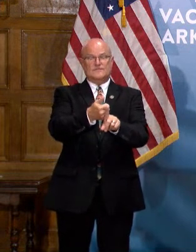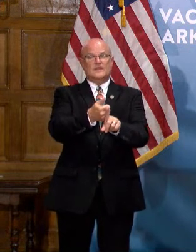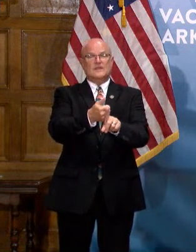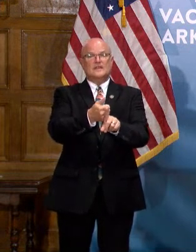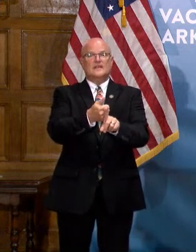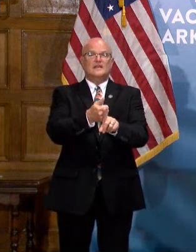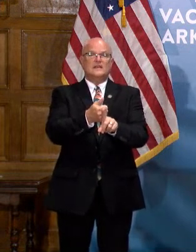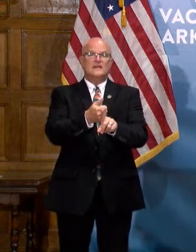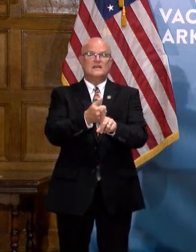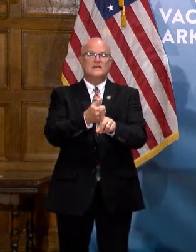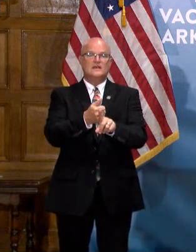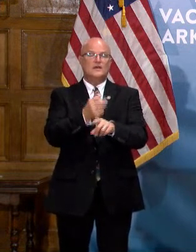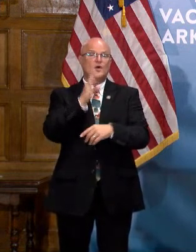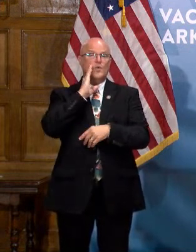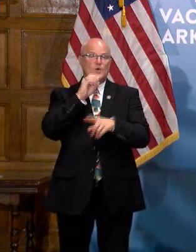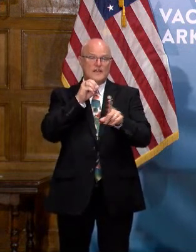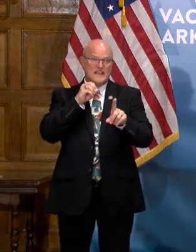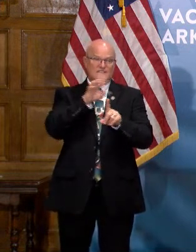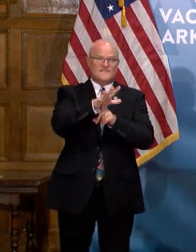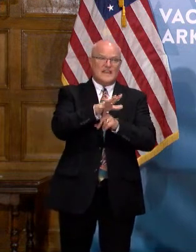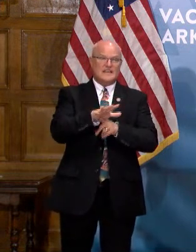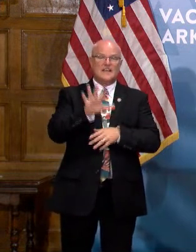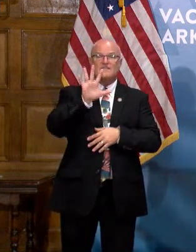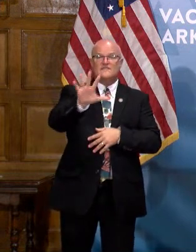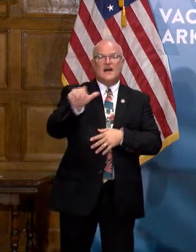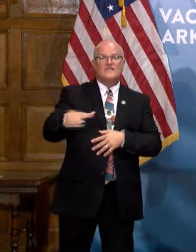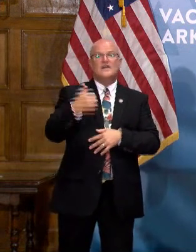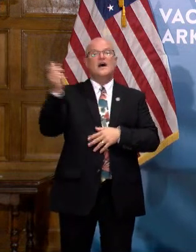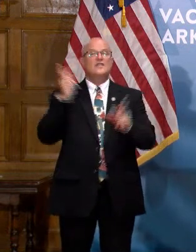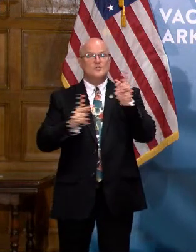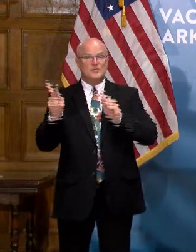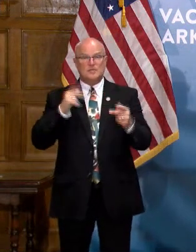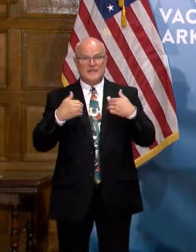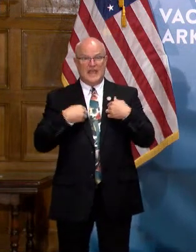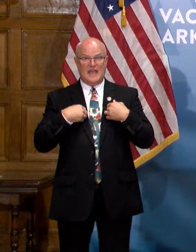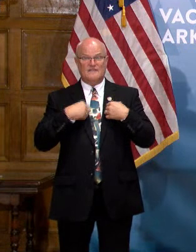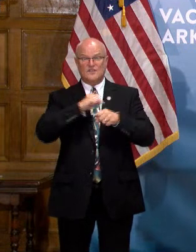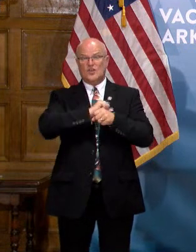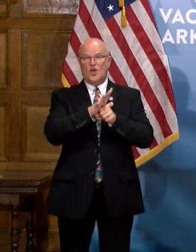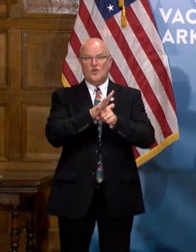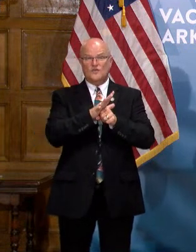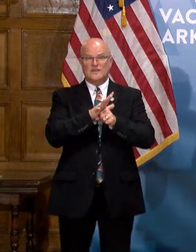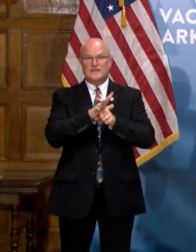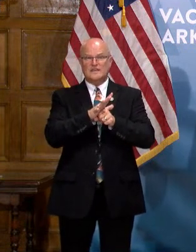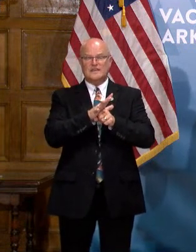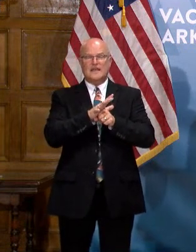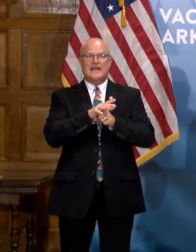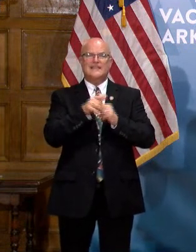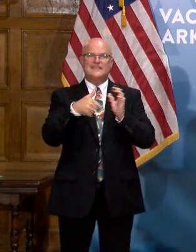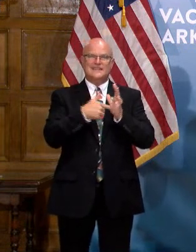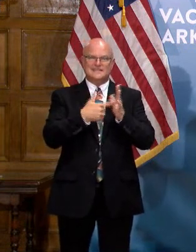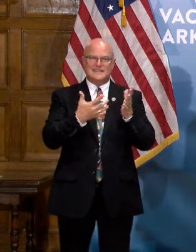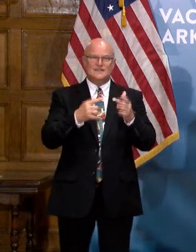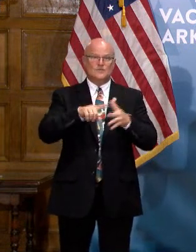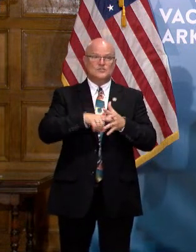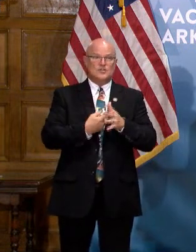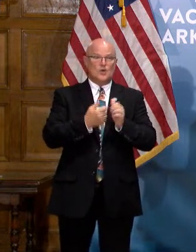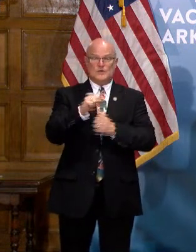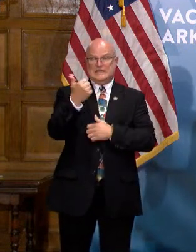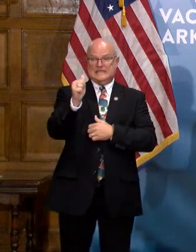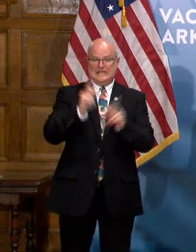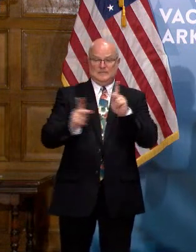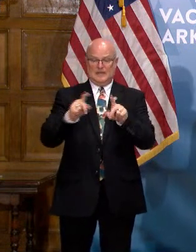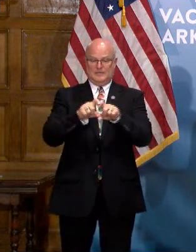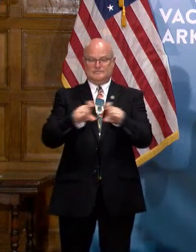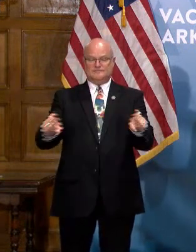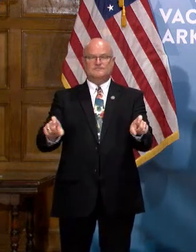conservatively will infect 5 other individuals if they have COVID, the scenario is set. So if we start with 10